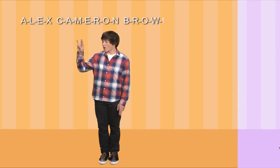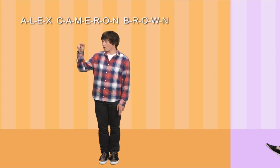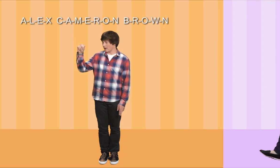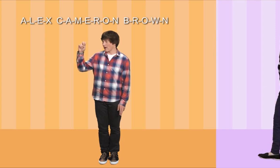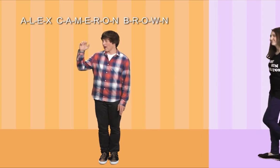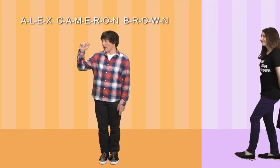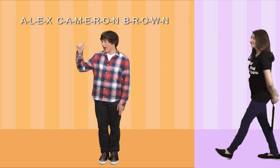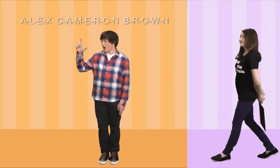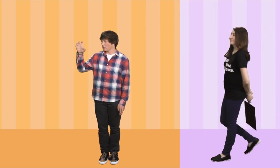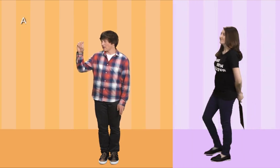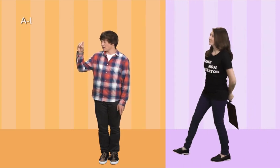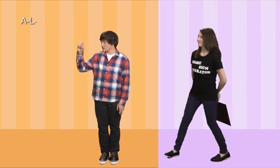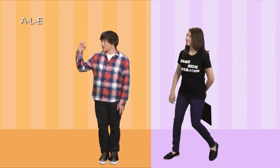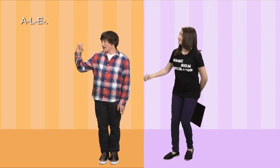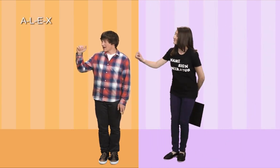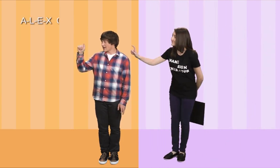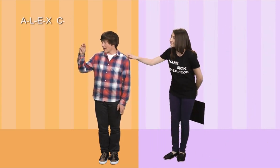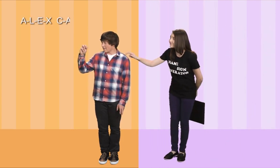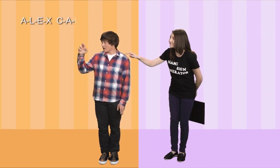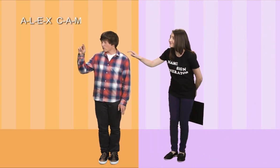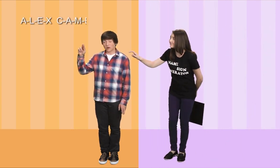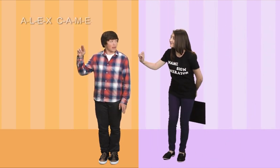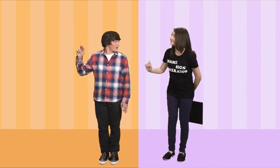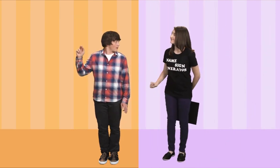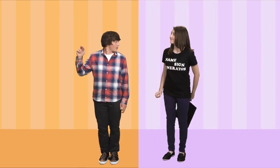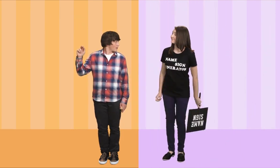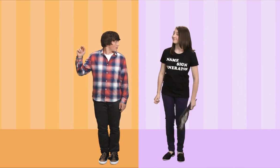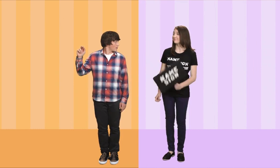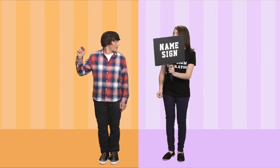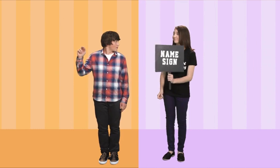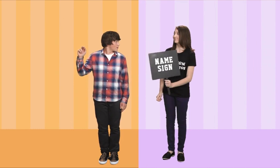Brown. Alex Cameron. Yep.